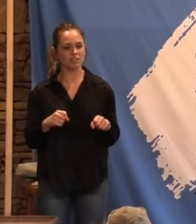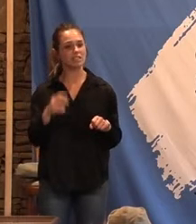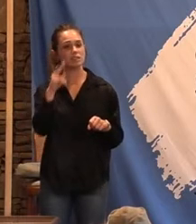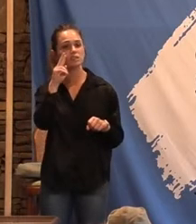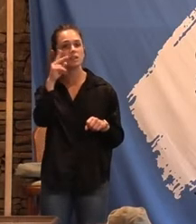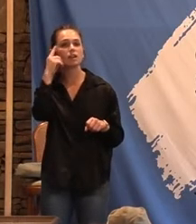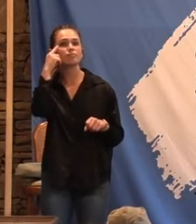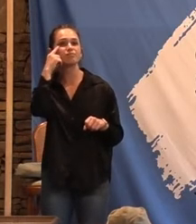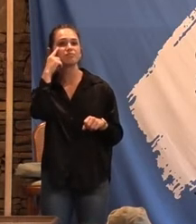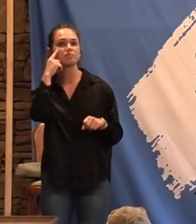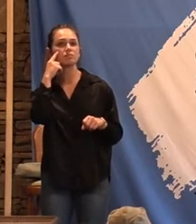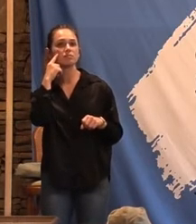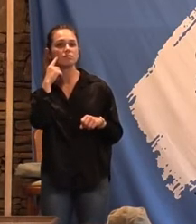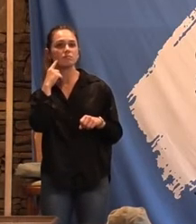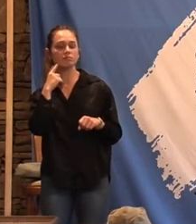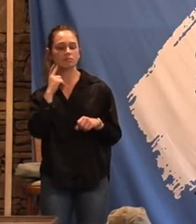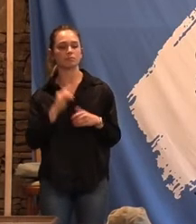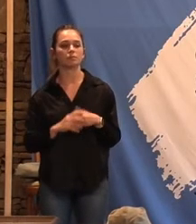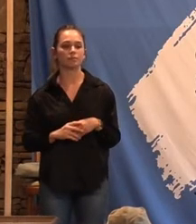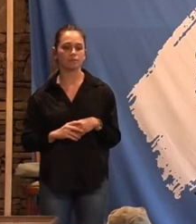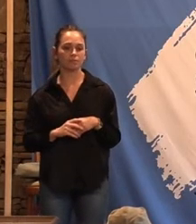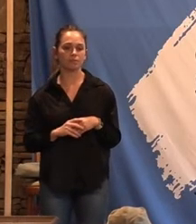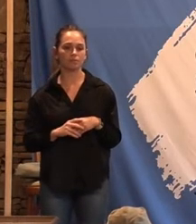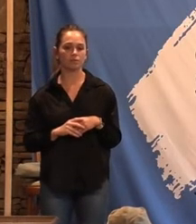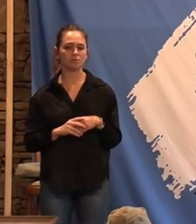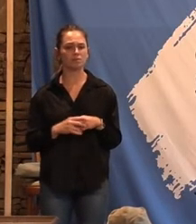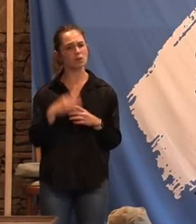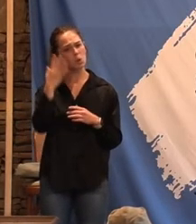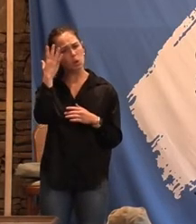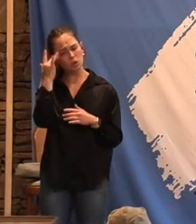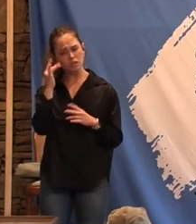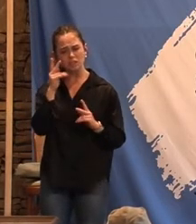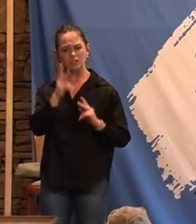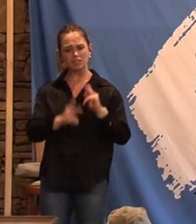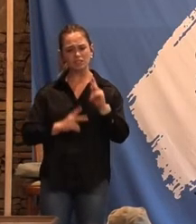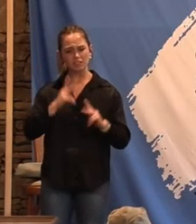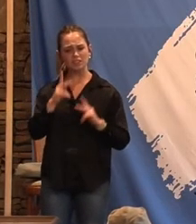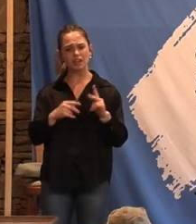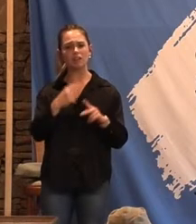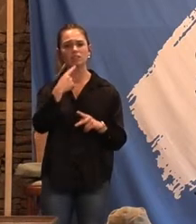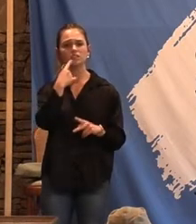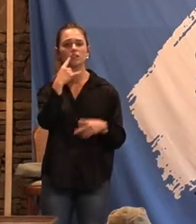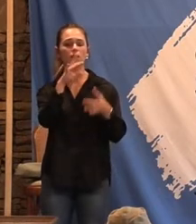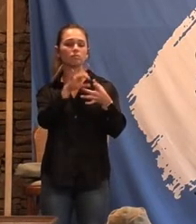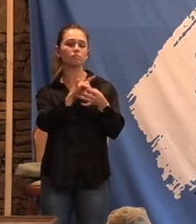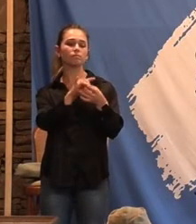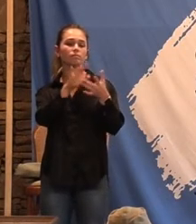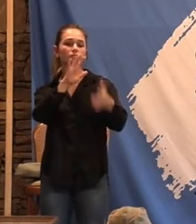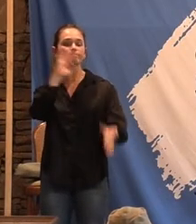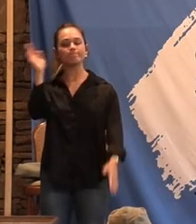a tear. "Why do people say goodbye?